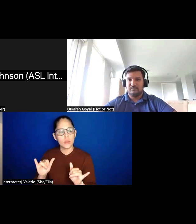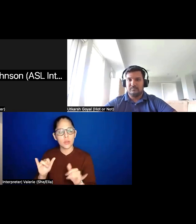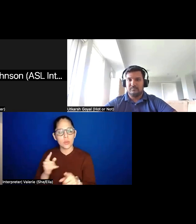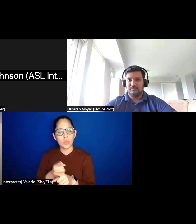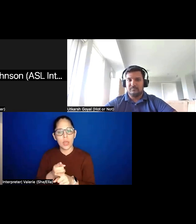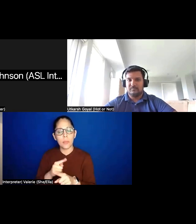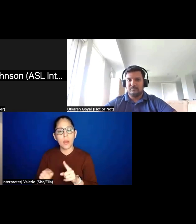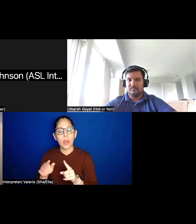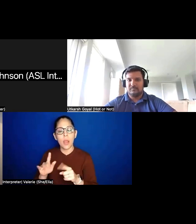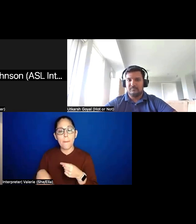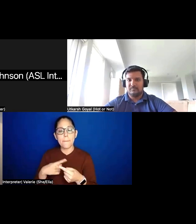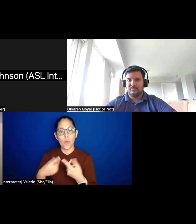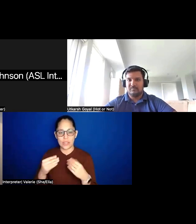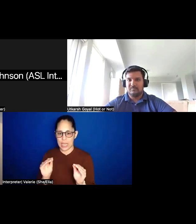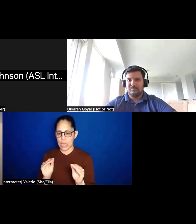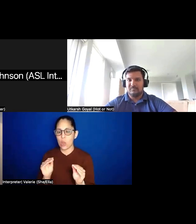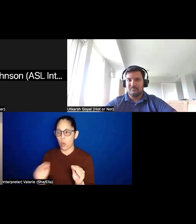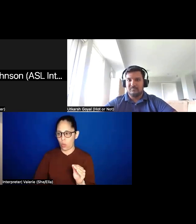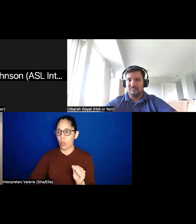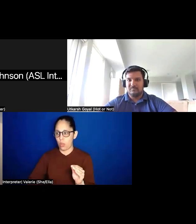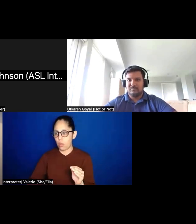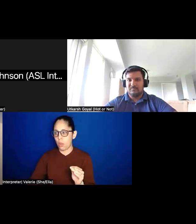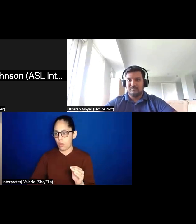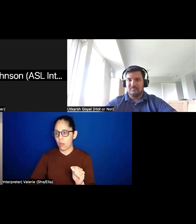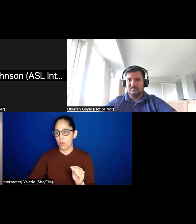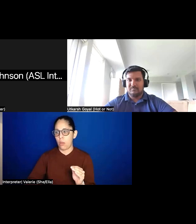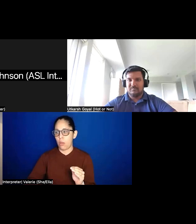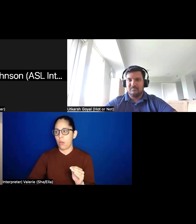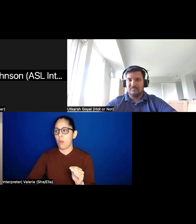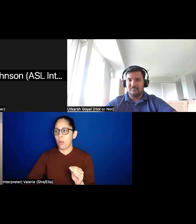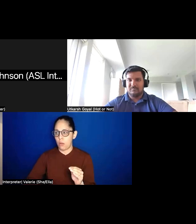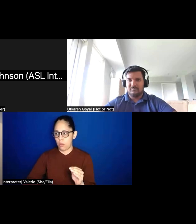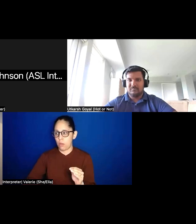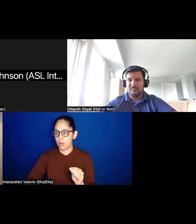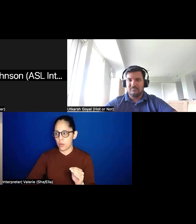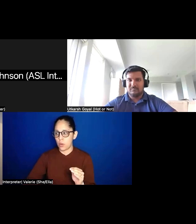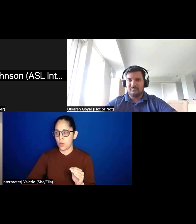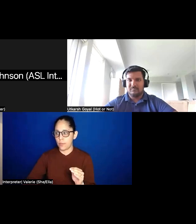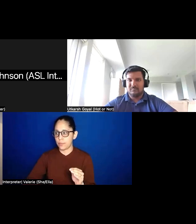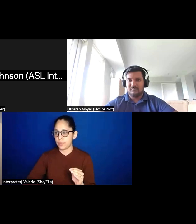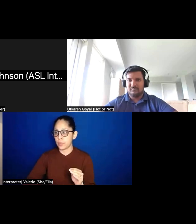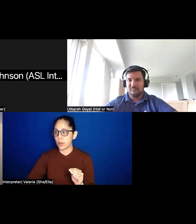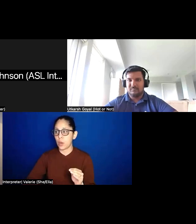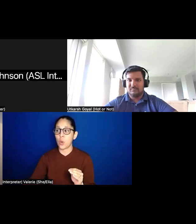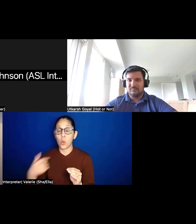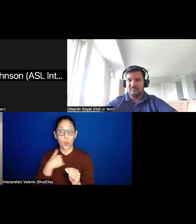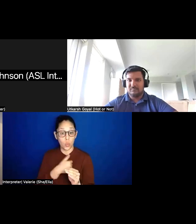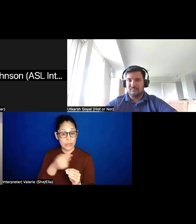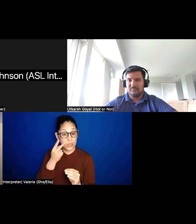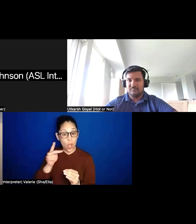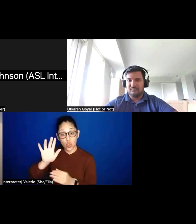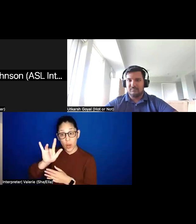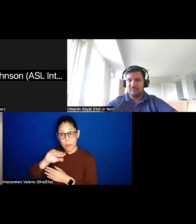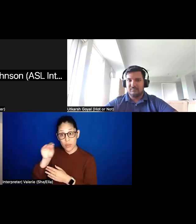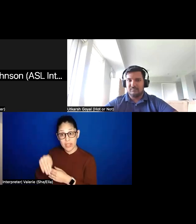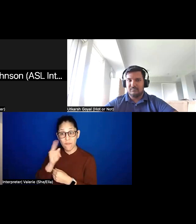regarding the sale, we sold 25% of the total supply for